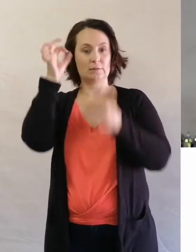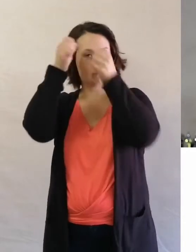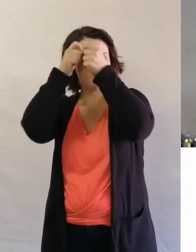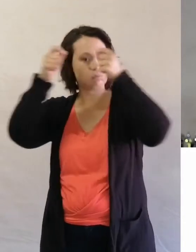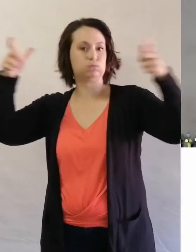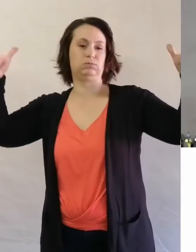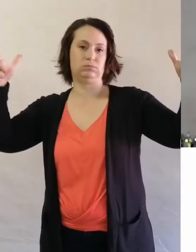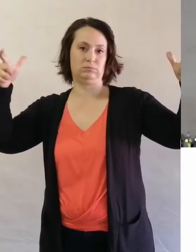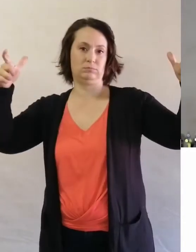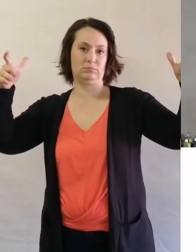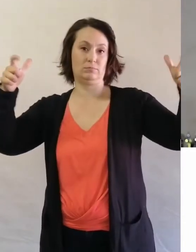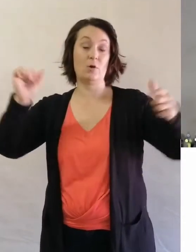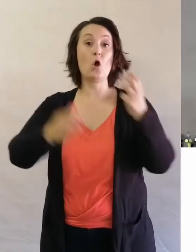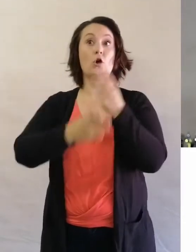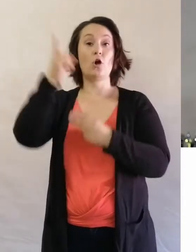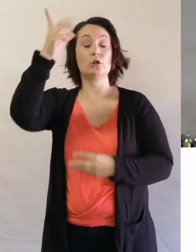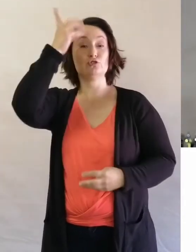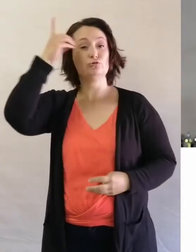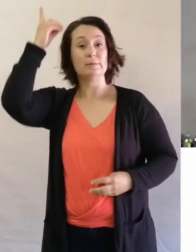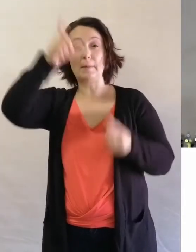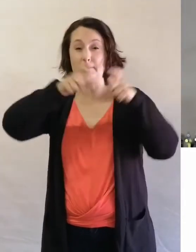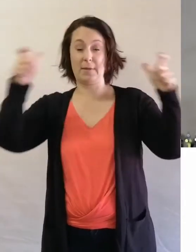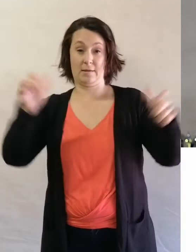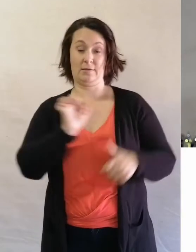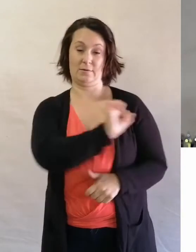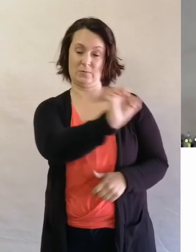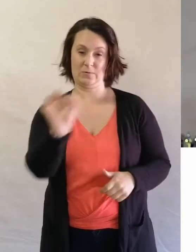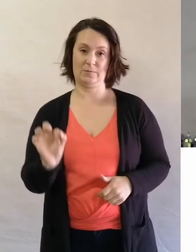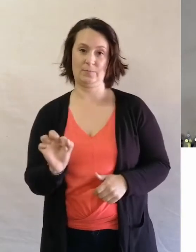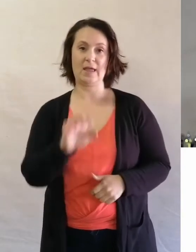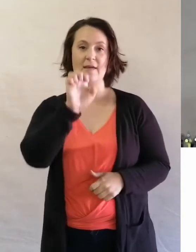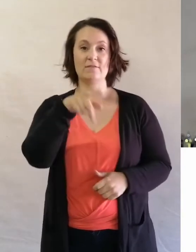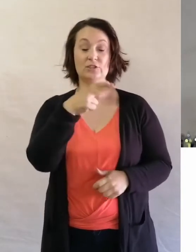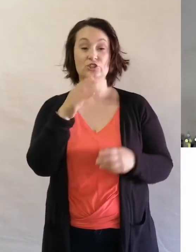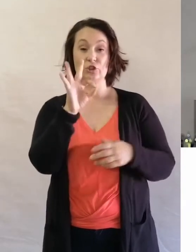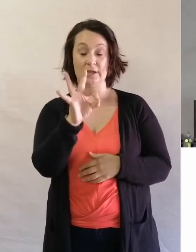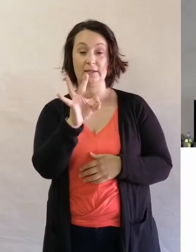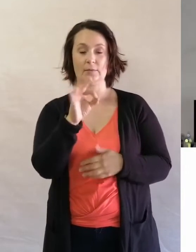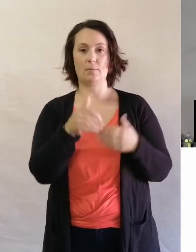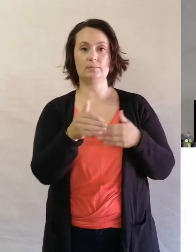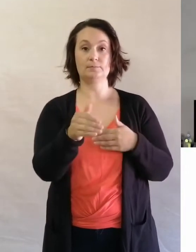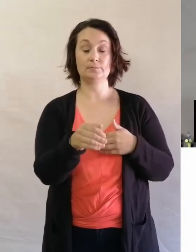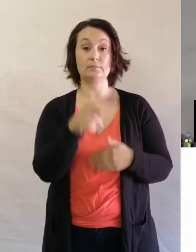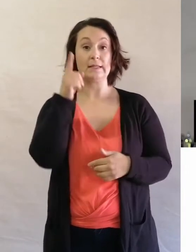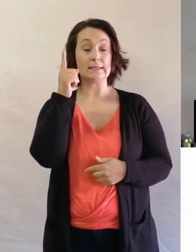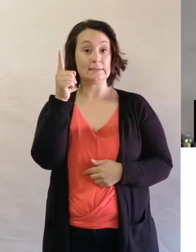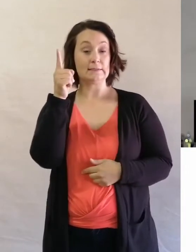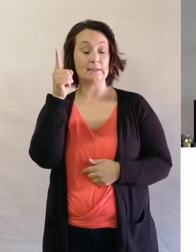God's dreams are far, far greater than yours. Ephesians 3 goes on to say this. He who is able to